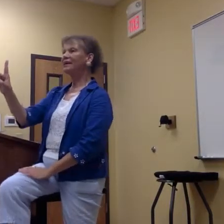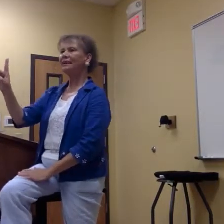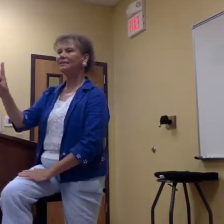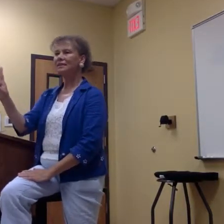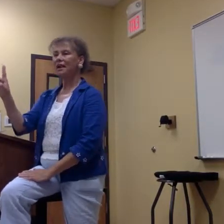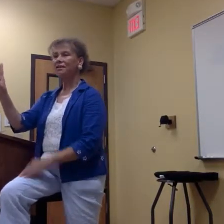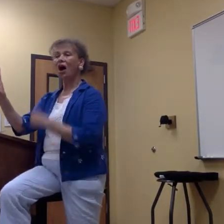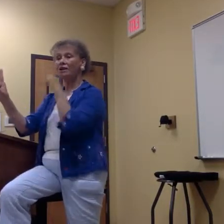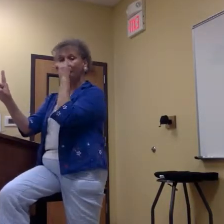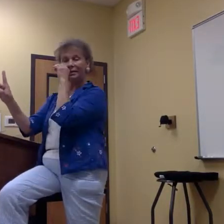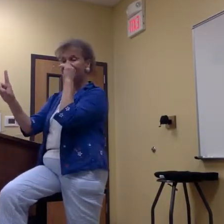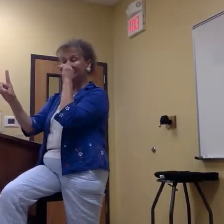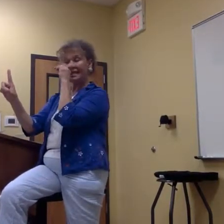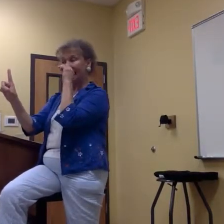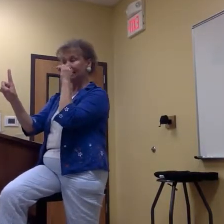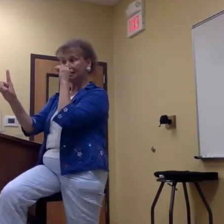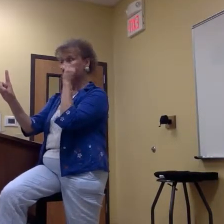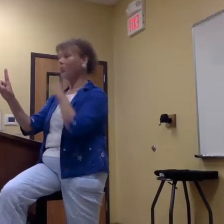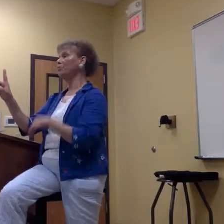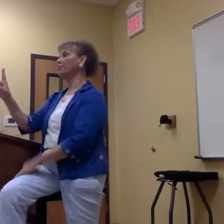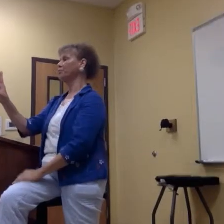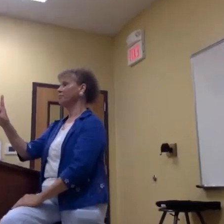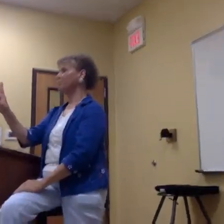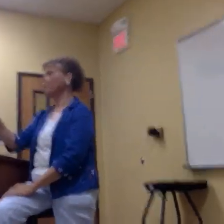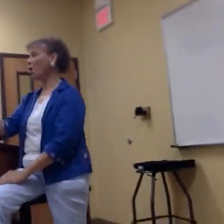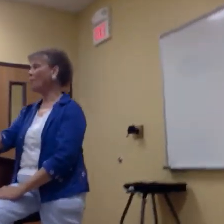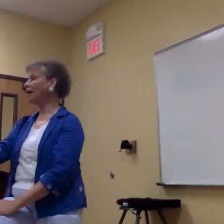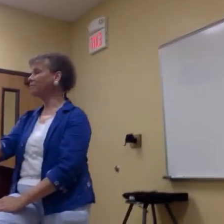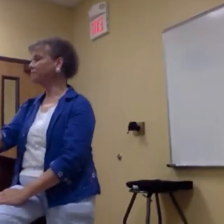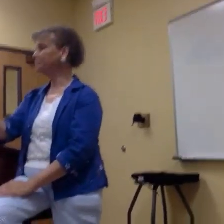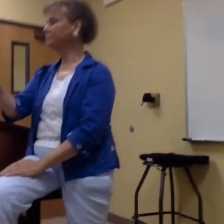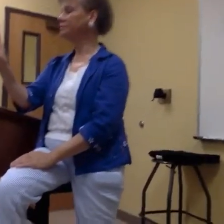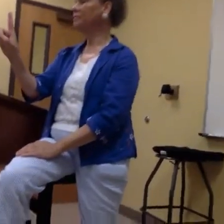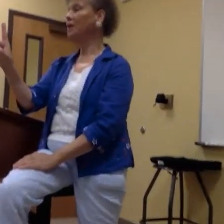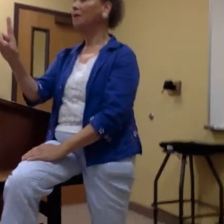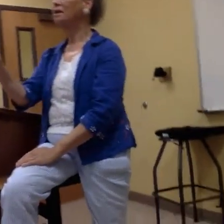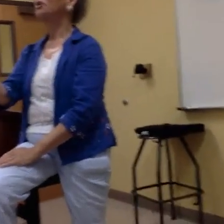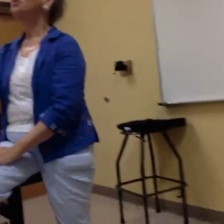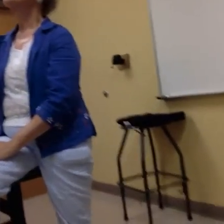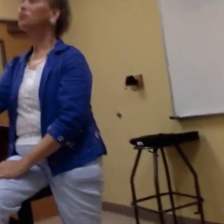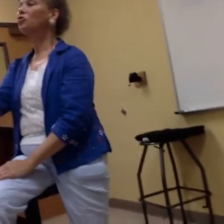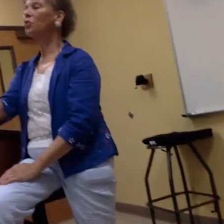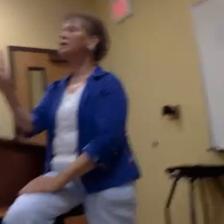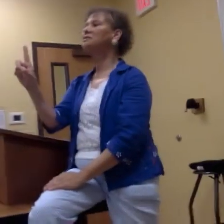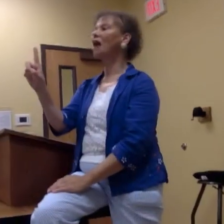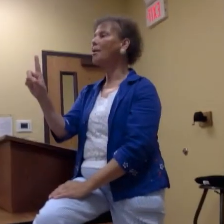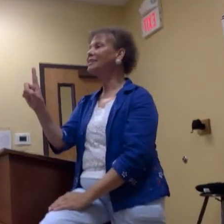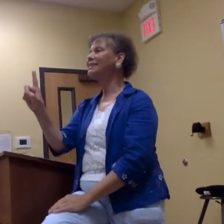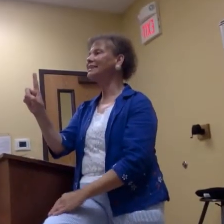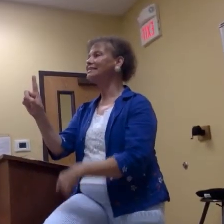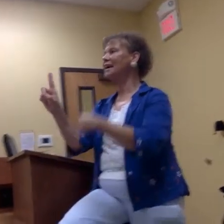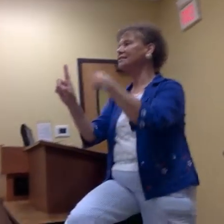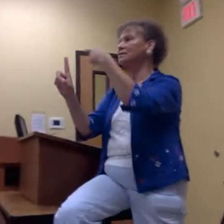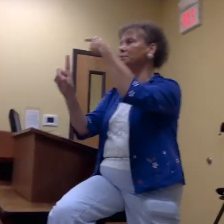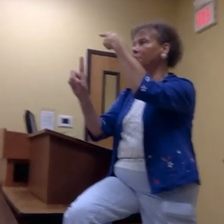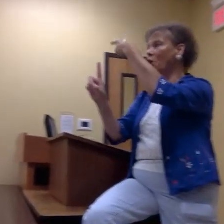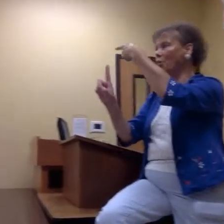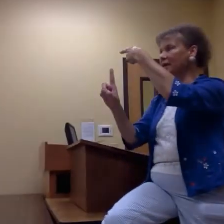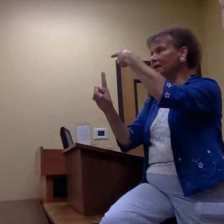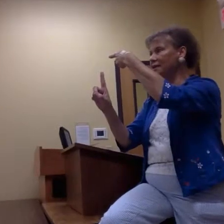index, palm out. Your dominant index, palm in, is going to go down the back